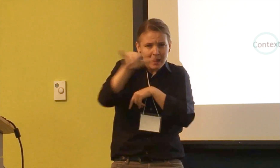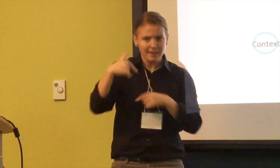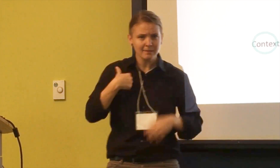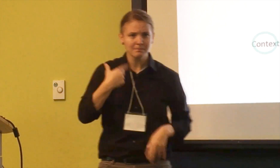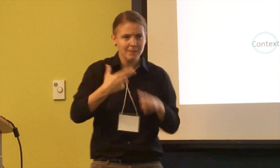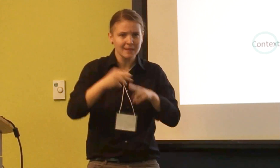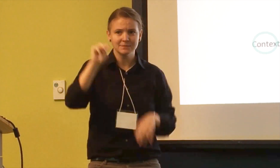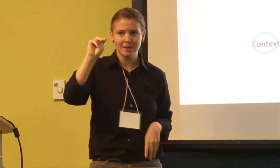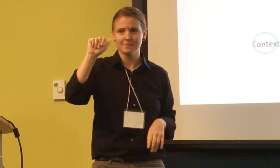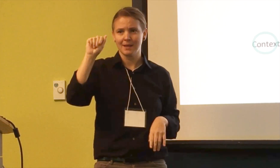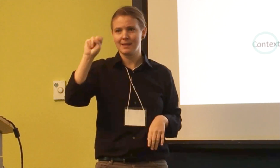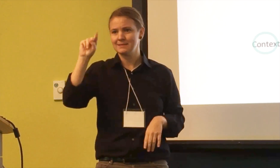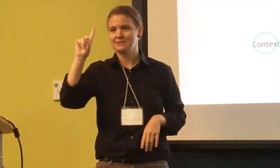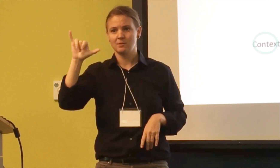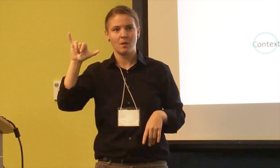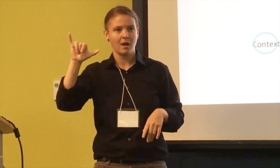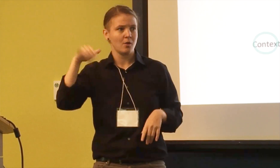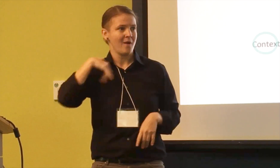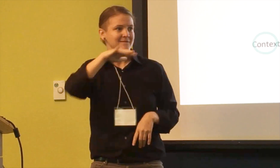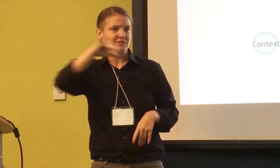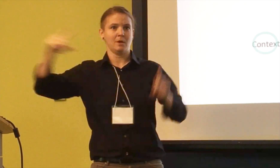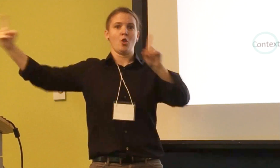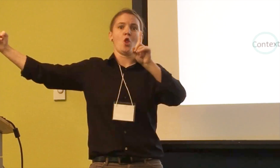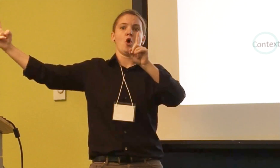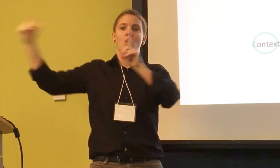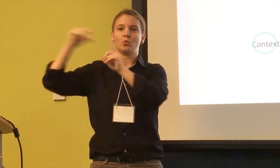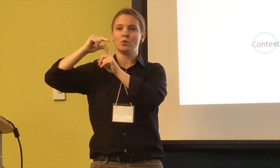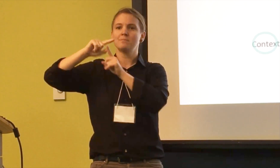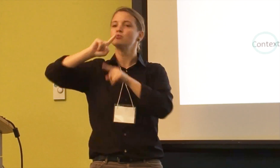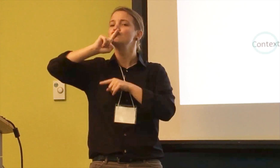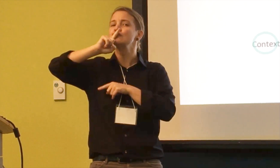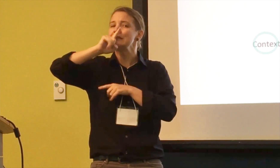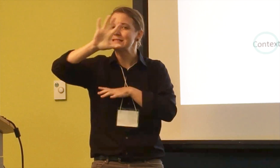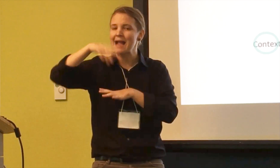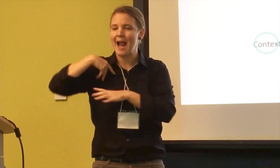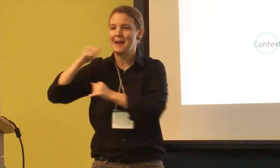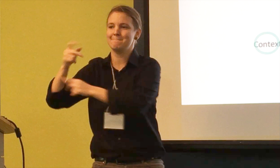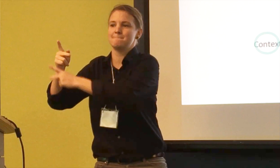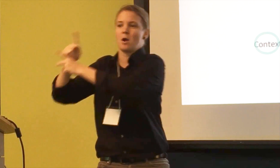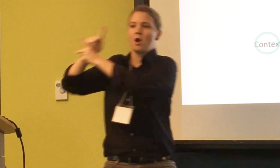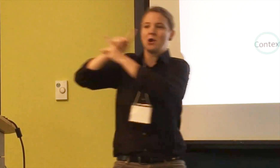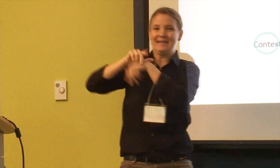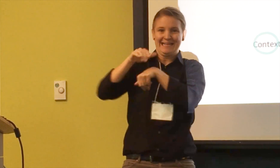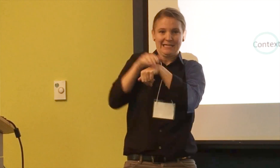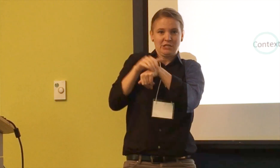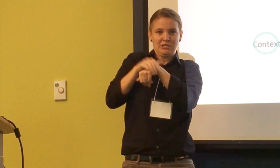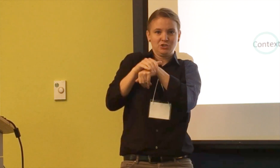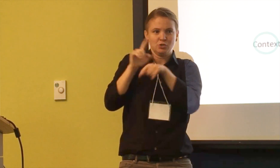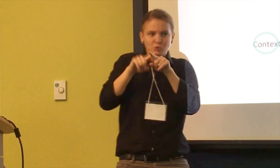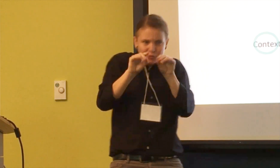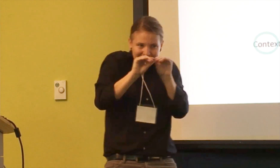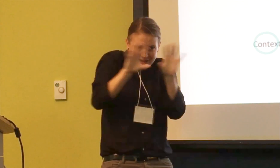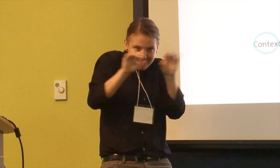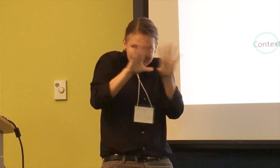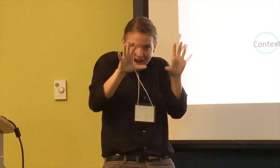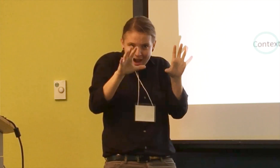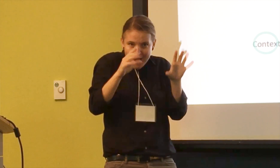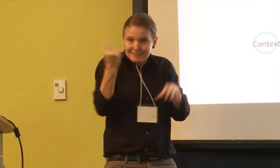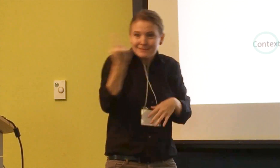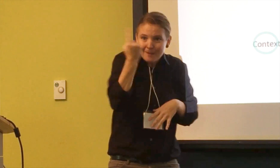across, right? Think about fingerspelling photosynthesis. Even if your teachers spelled it in your first language,